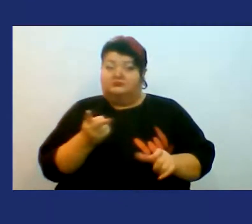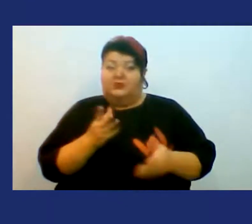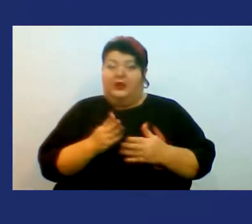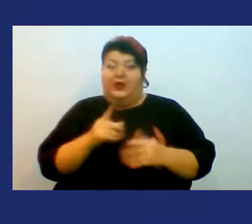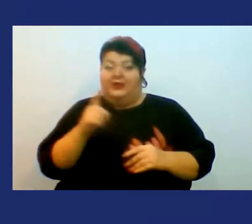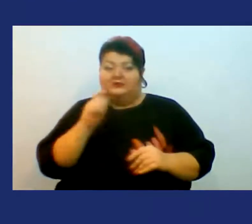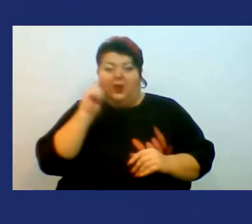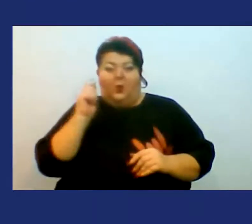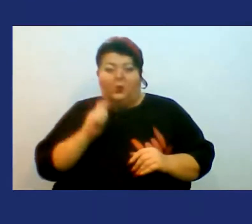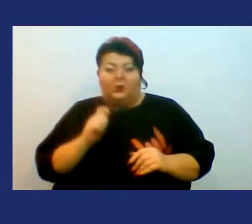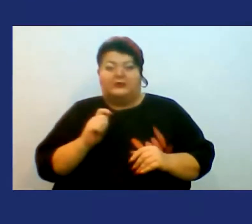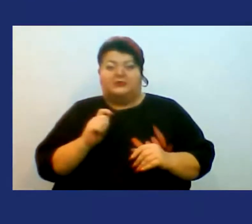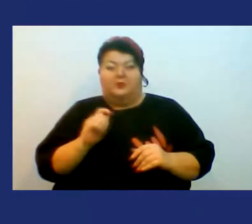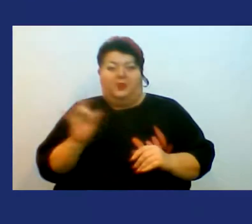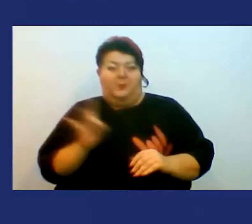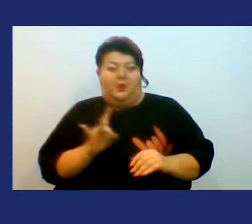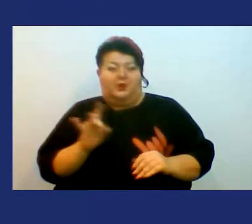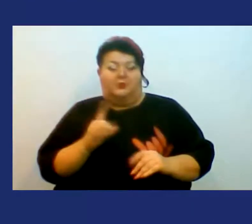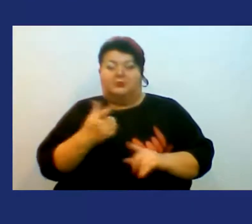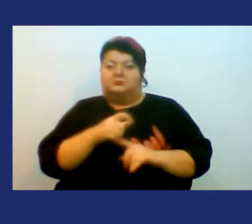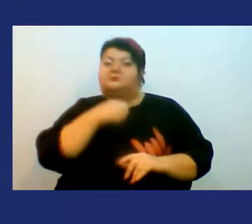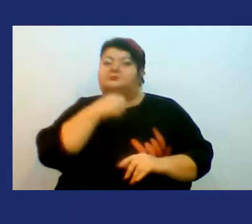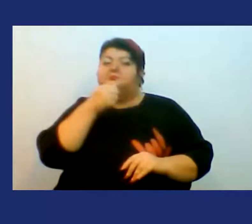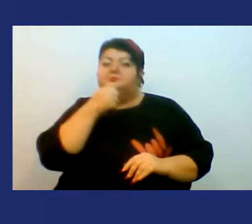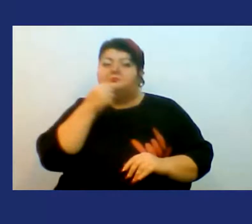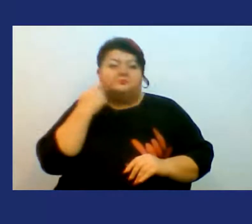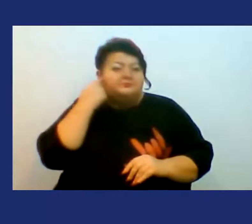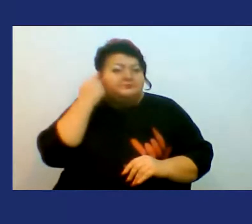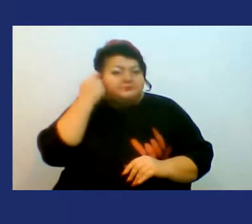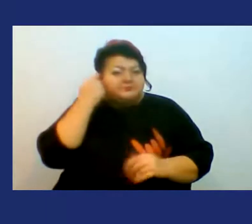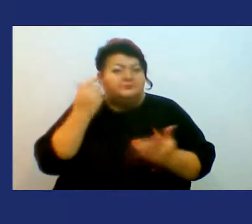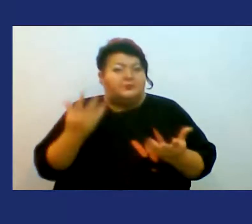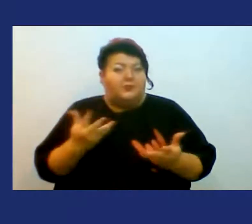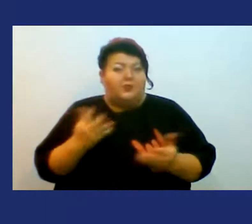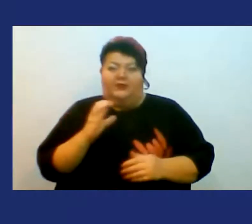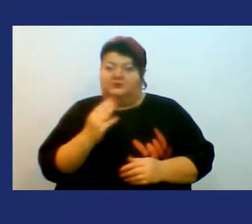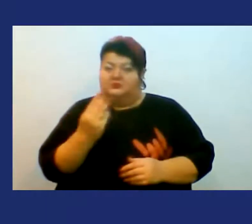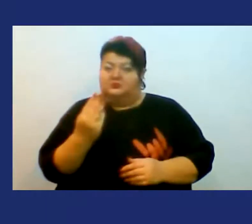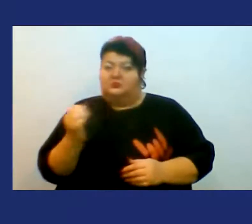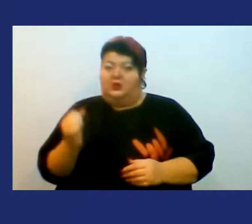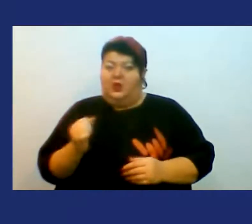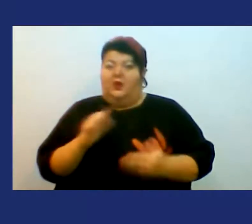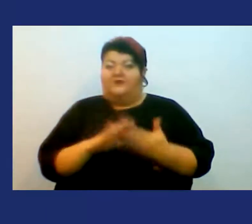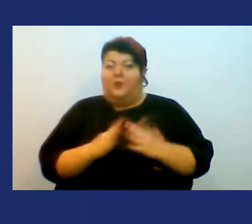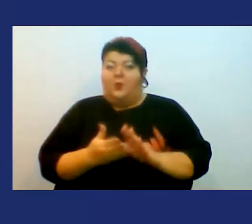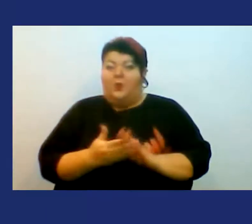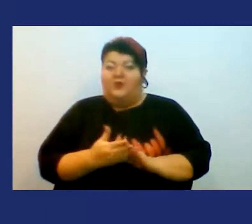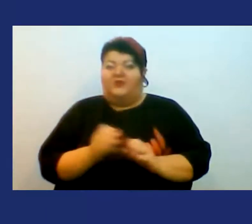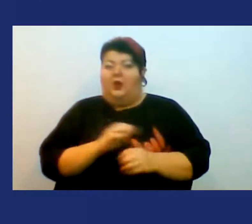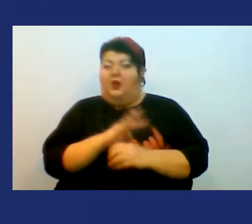by Ukrainian standards are elderly people, but still in the US, because of